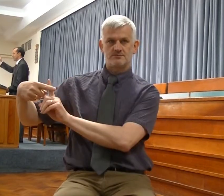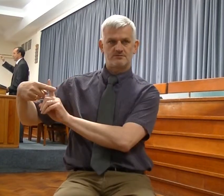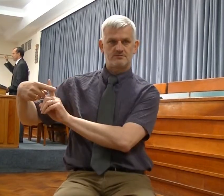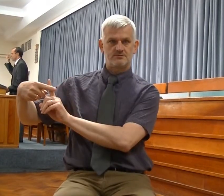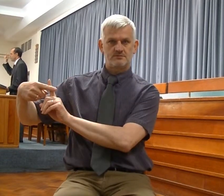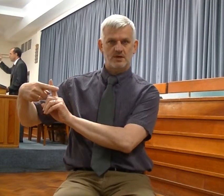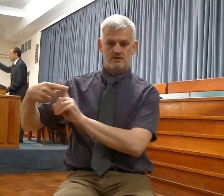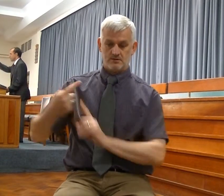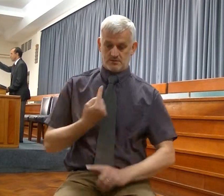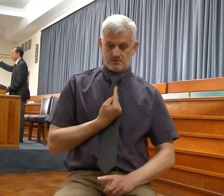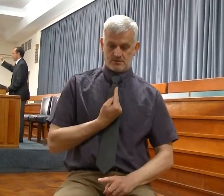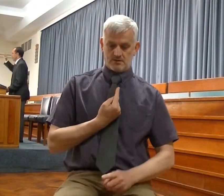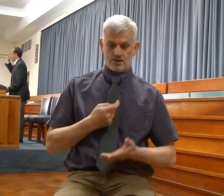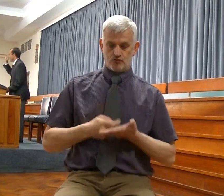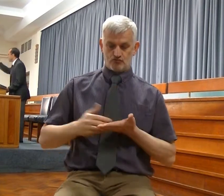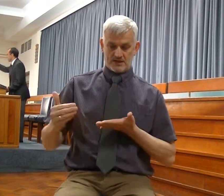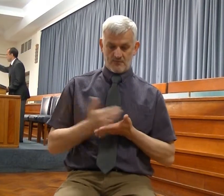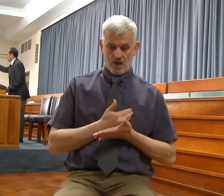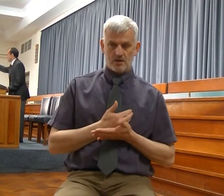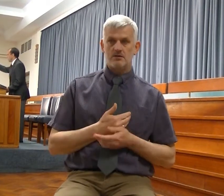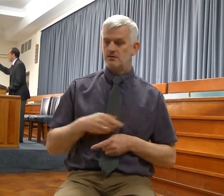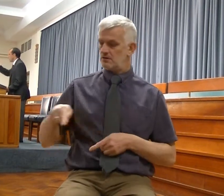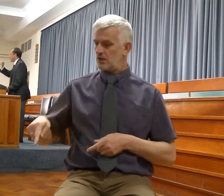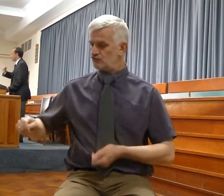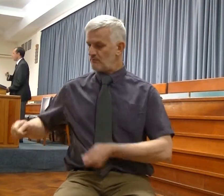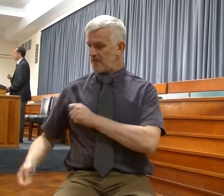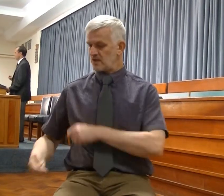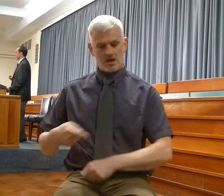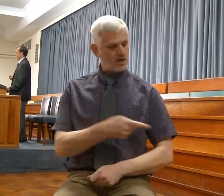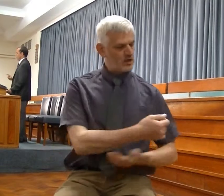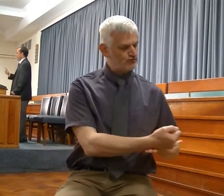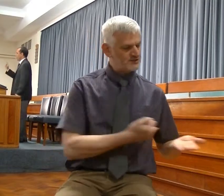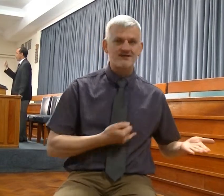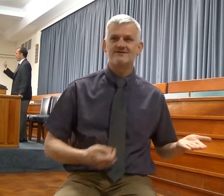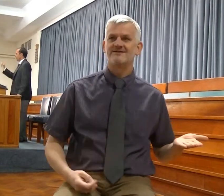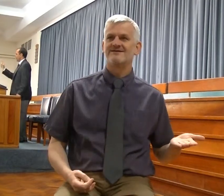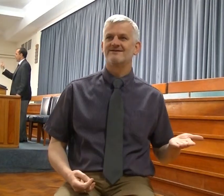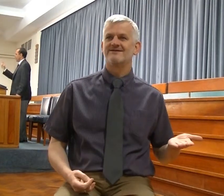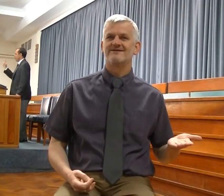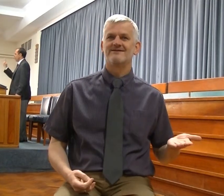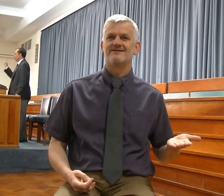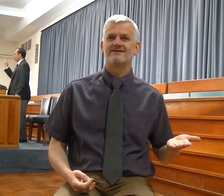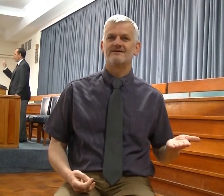Redeemer, the Repenter, and the Rejecter. Why am I saying that?